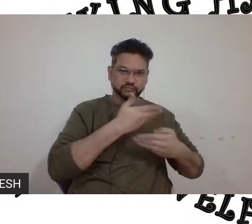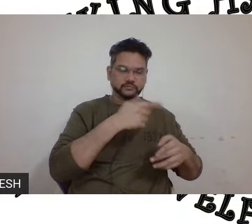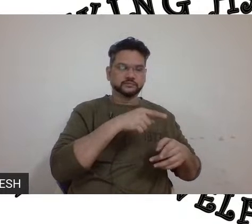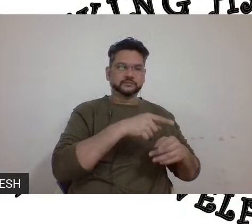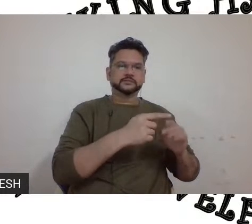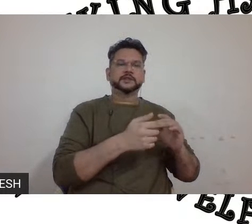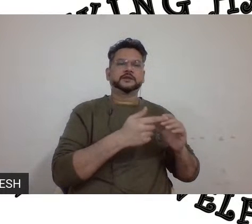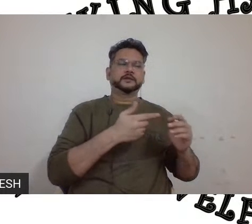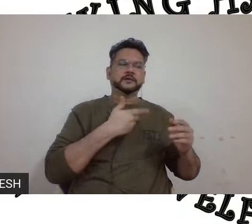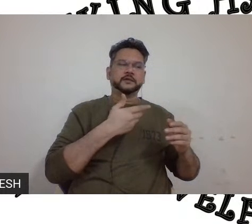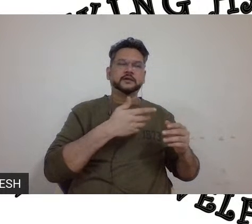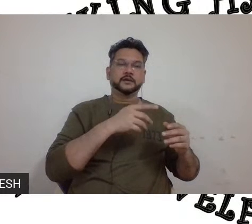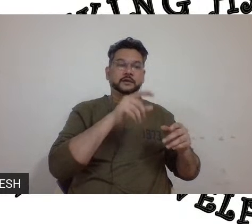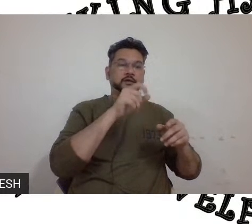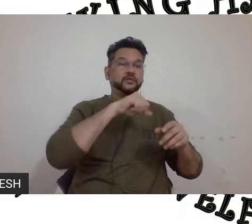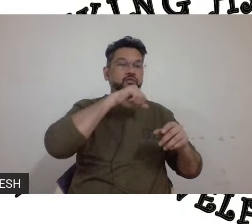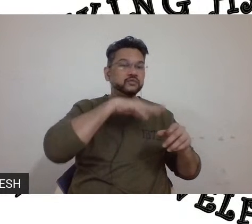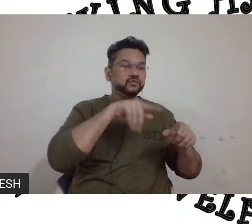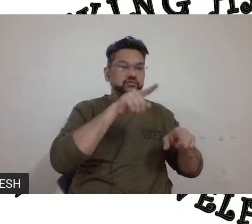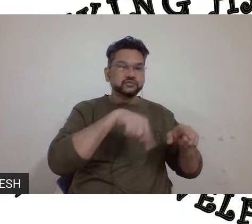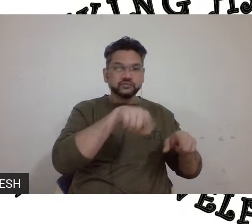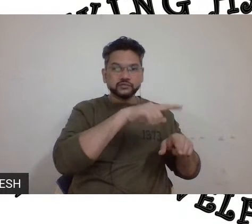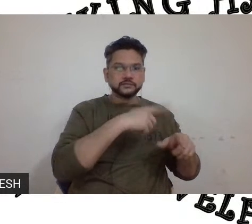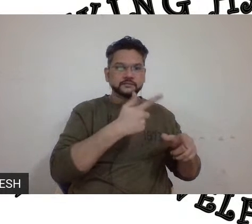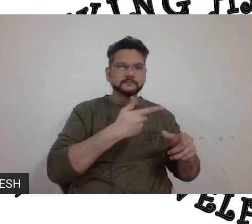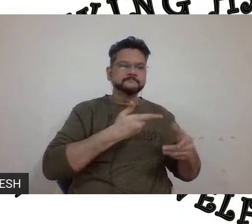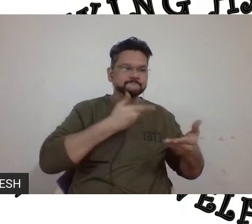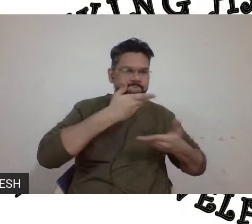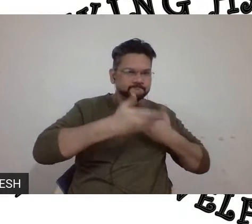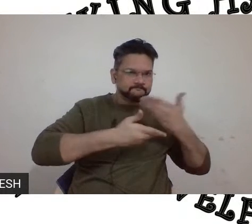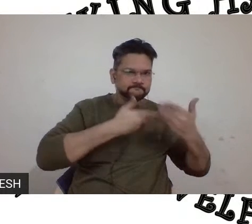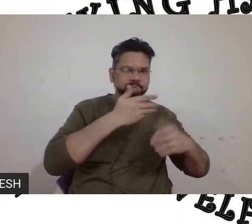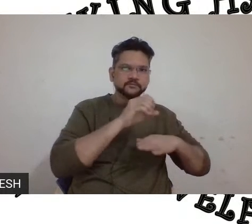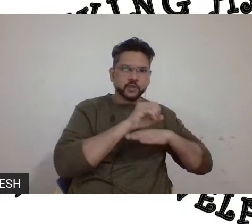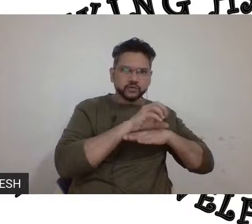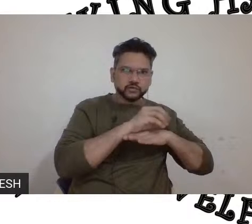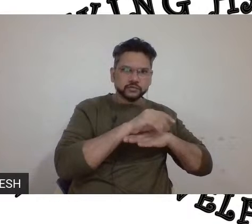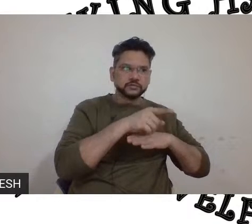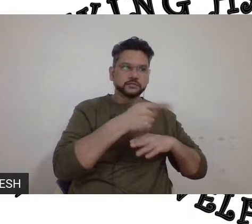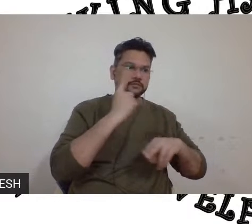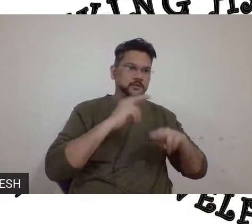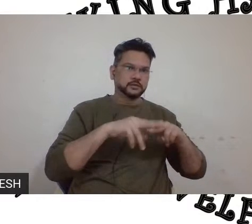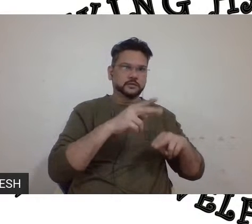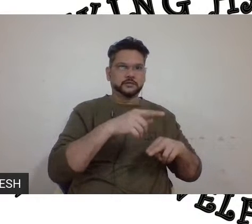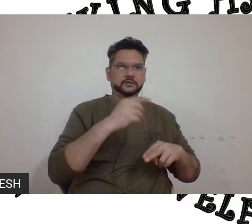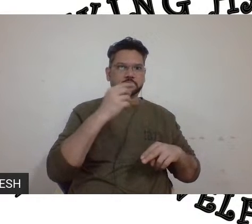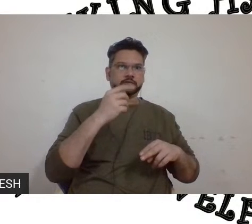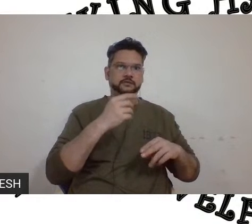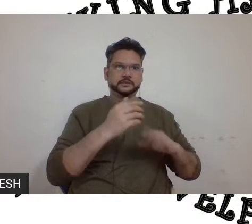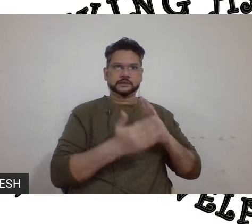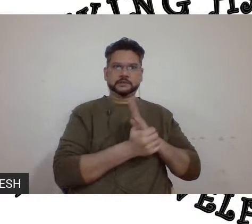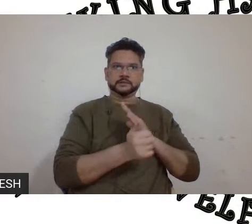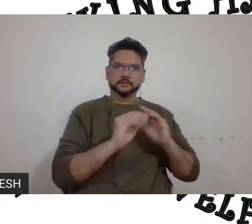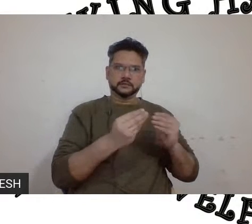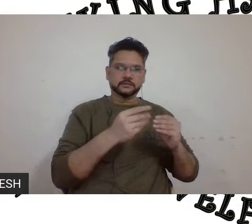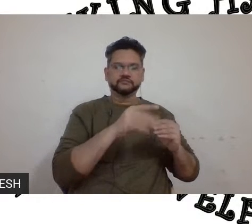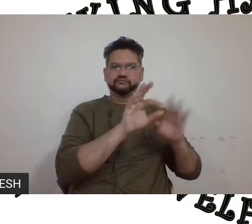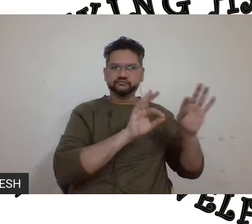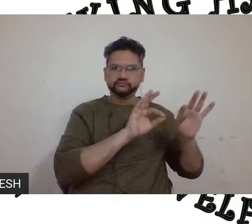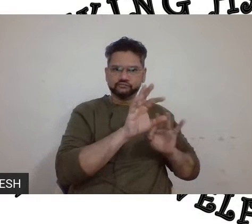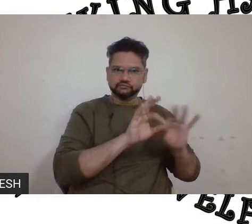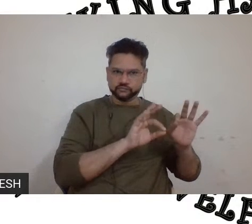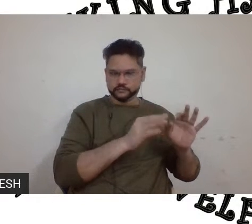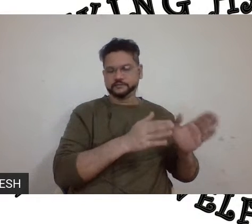the job is more easier. So we have a WISE program, which is basically for the less educated youth, where